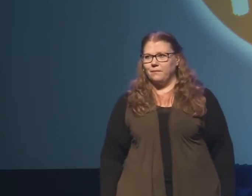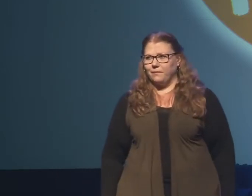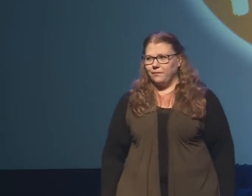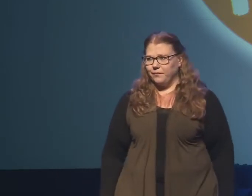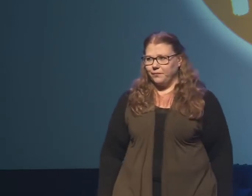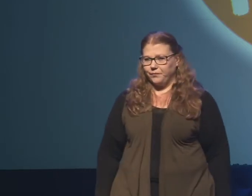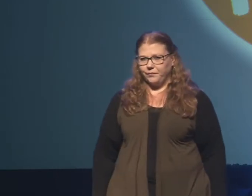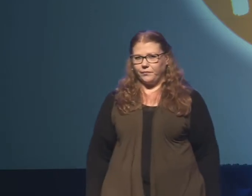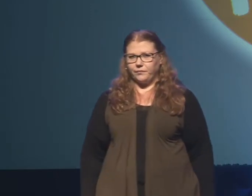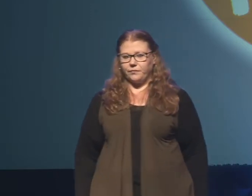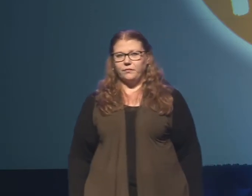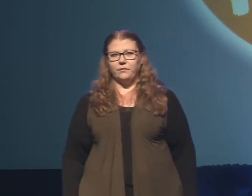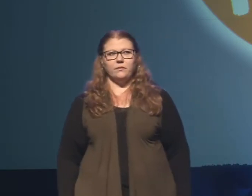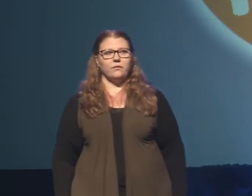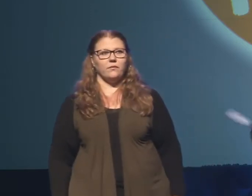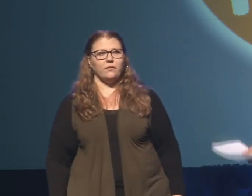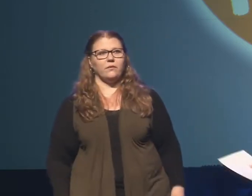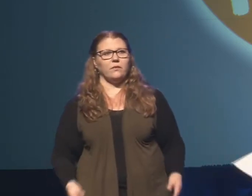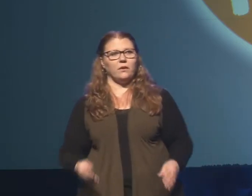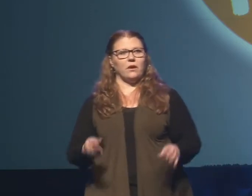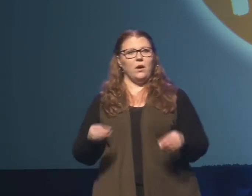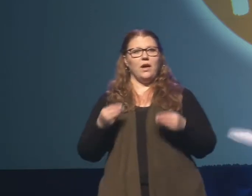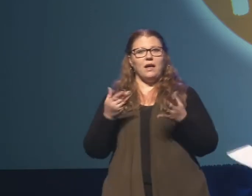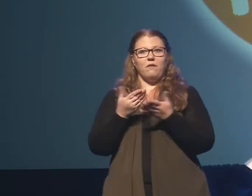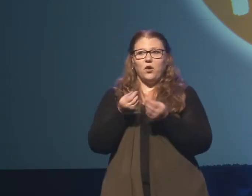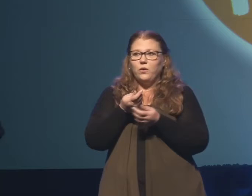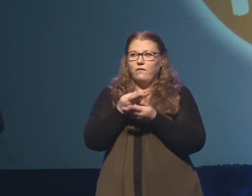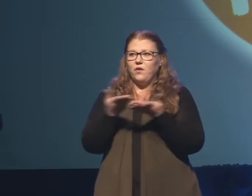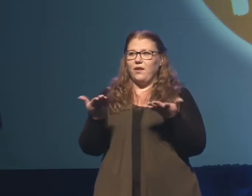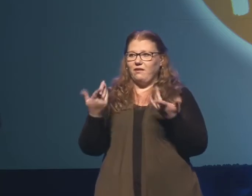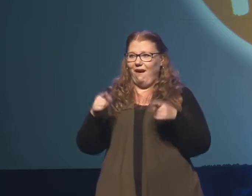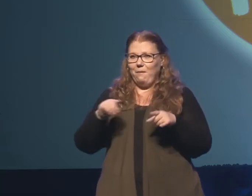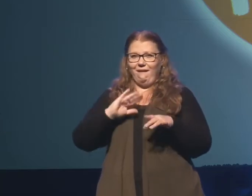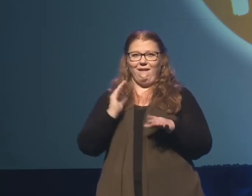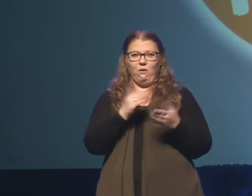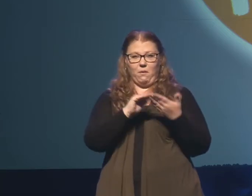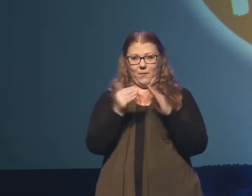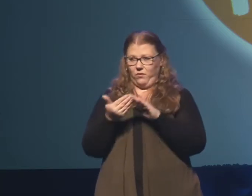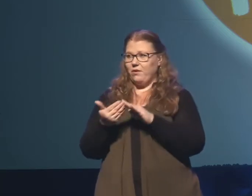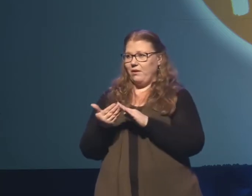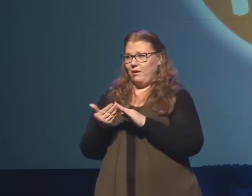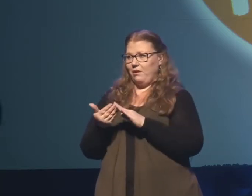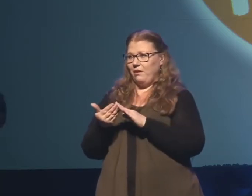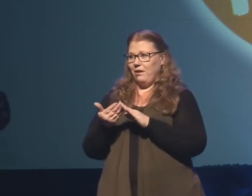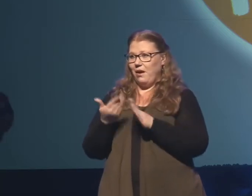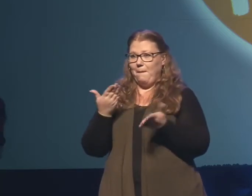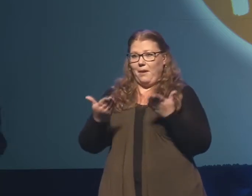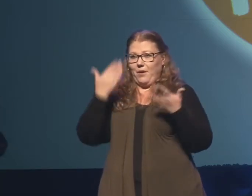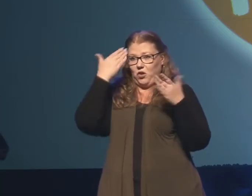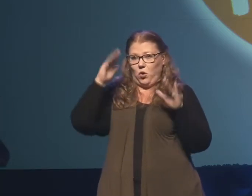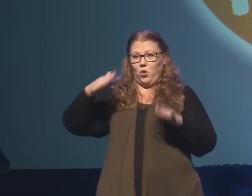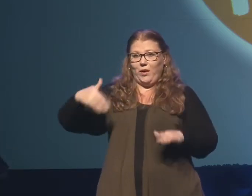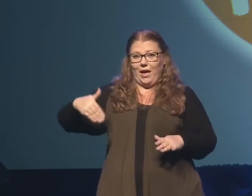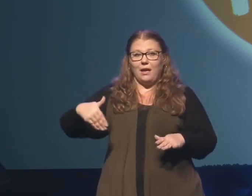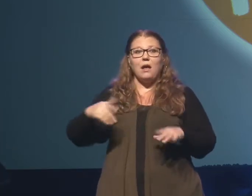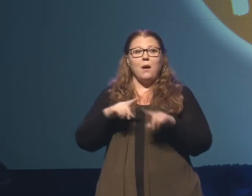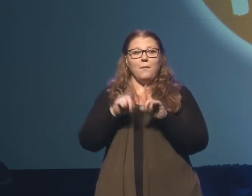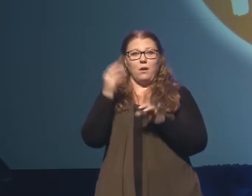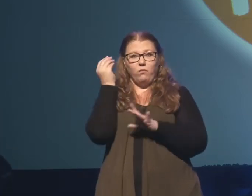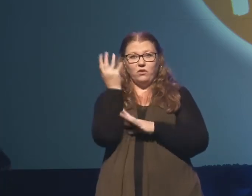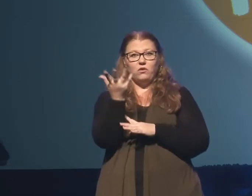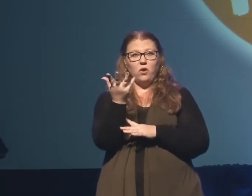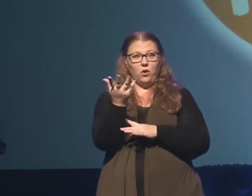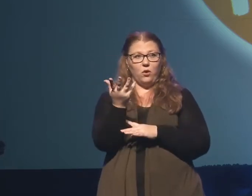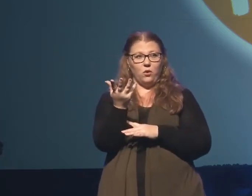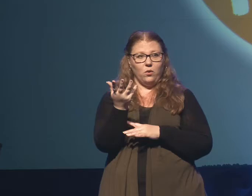Well, I want to bring you a few things that are going on in our community, things that you're maybe not know about yet, but I want to let you know. If